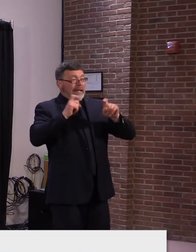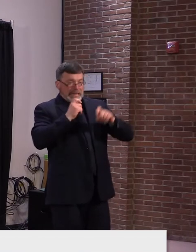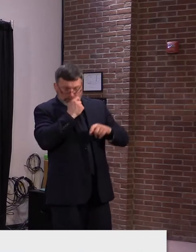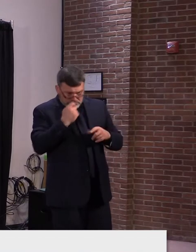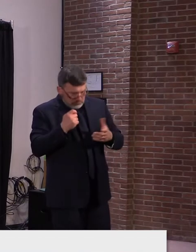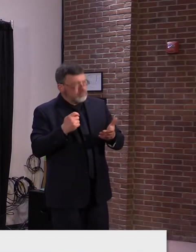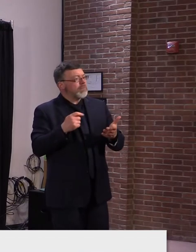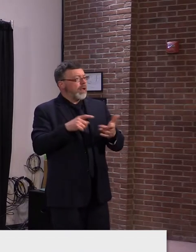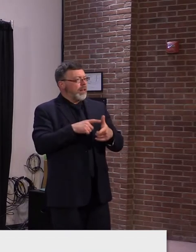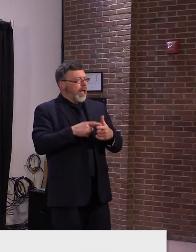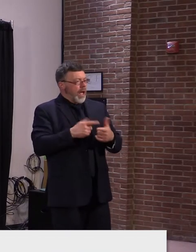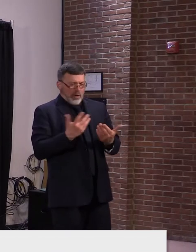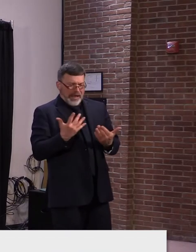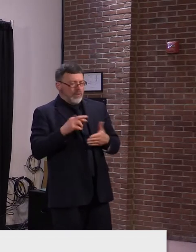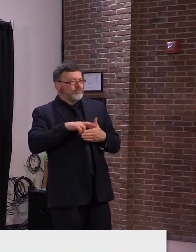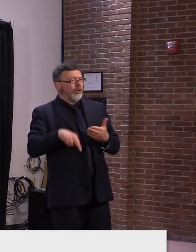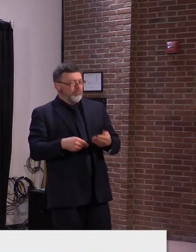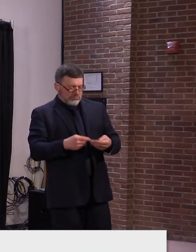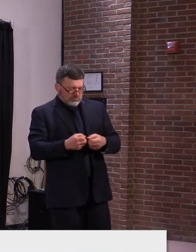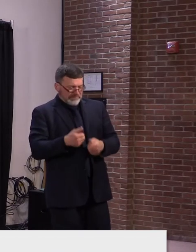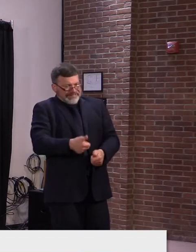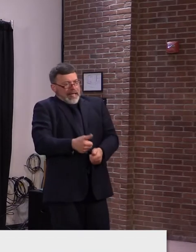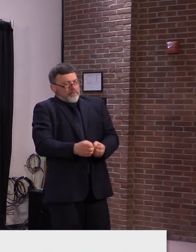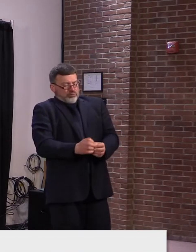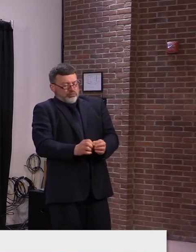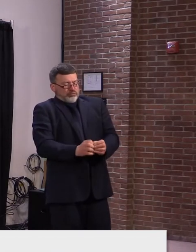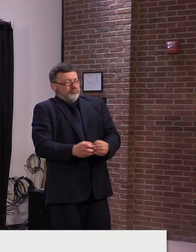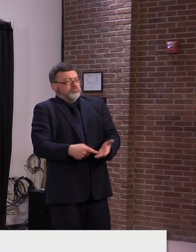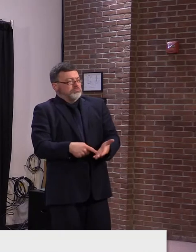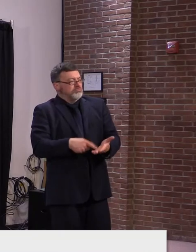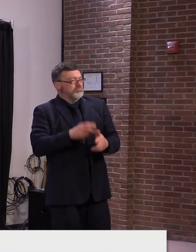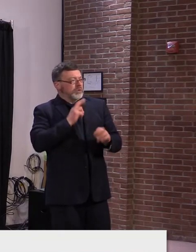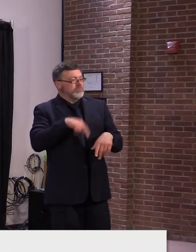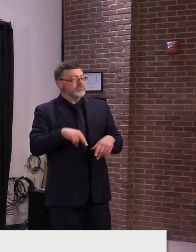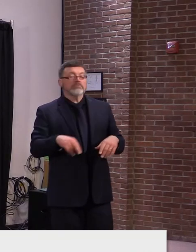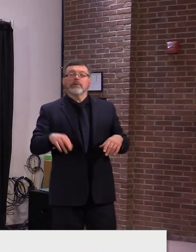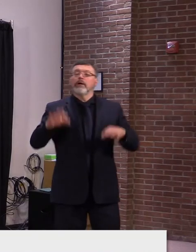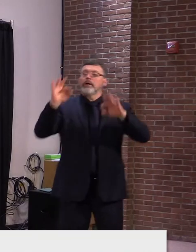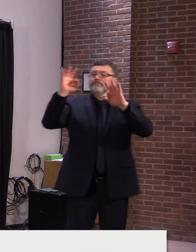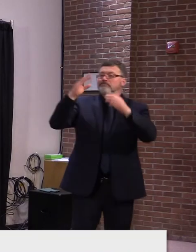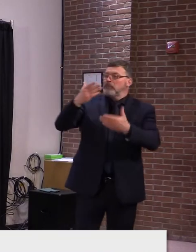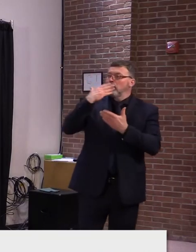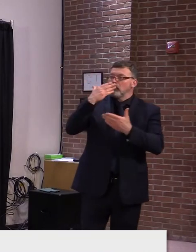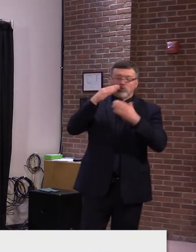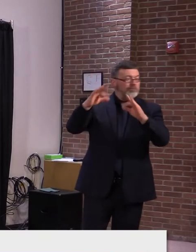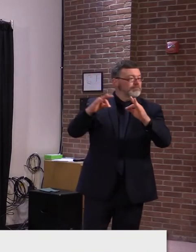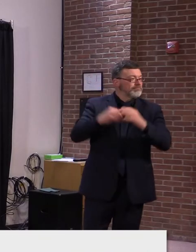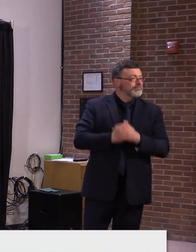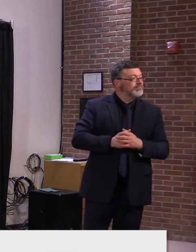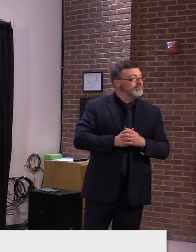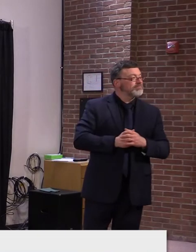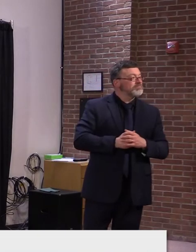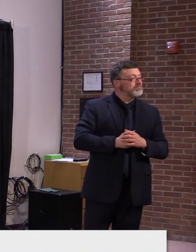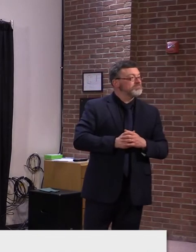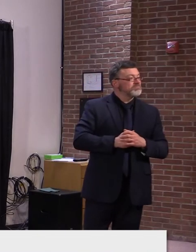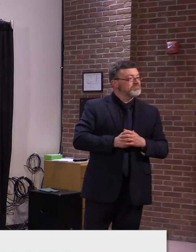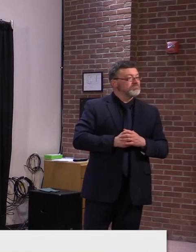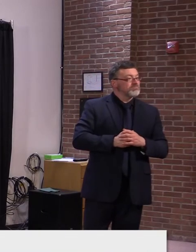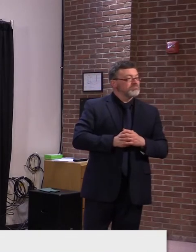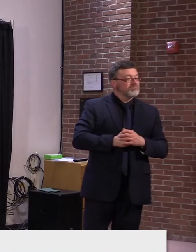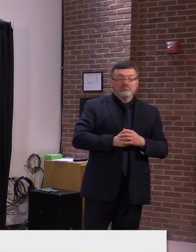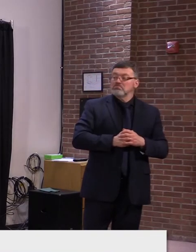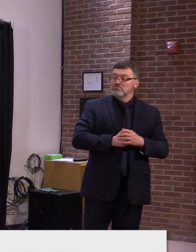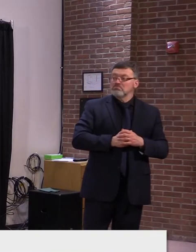result. Okay, appreciate it. That's all for me. Thank you. Greg, I've actually